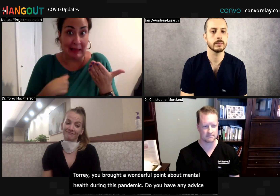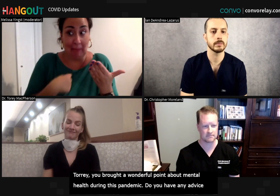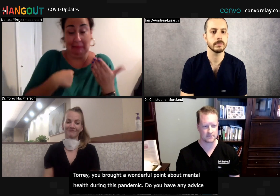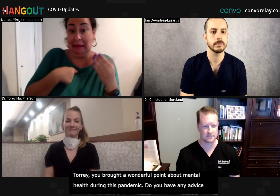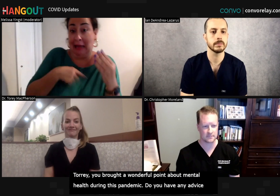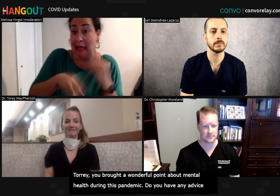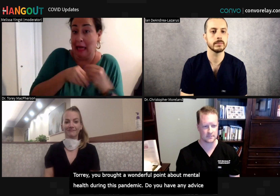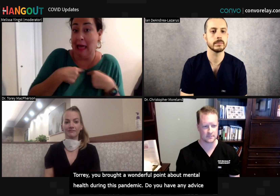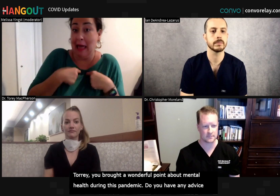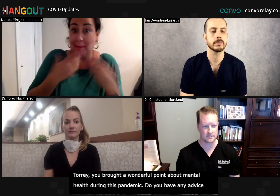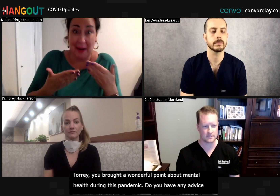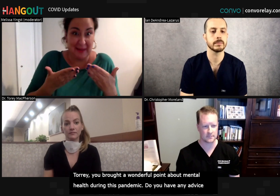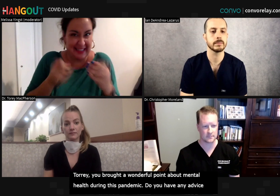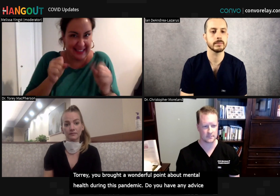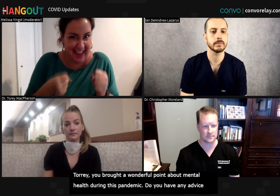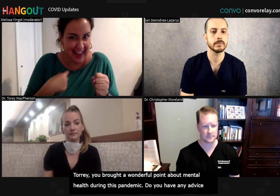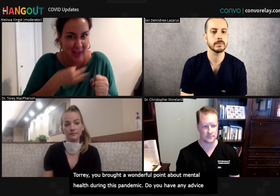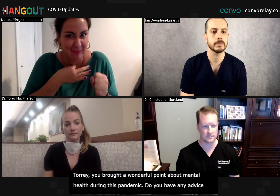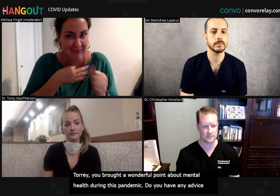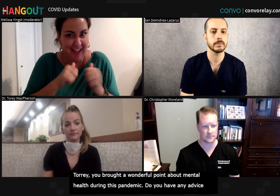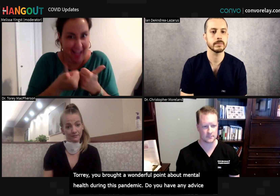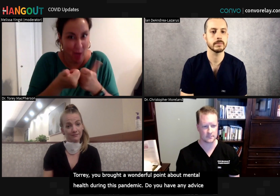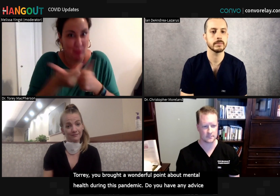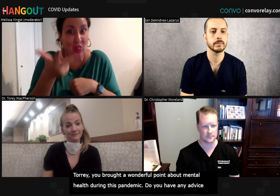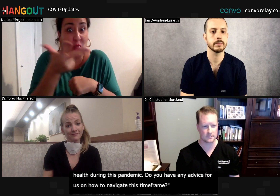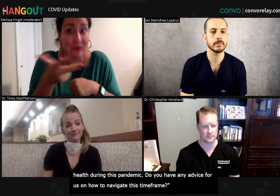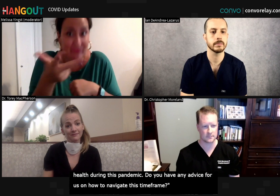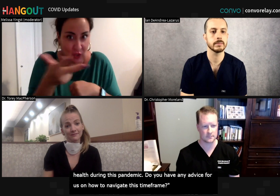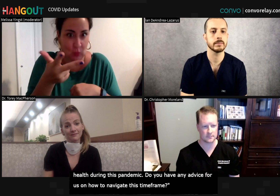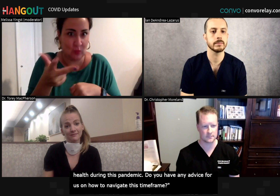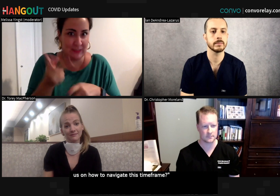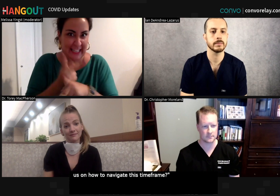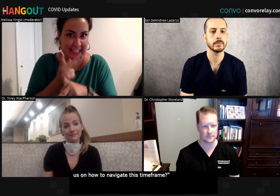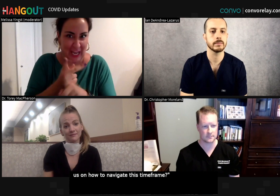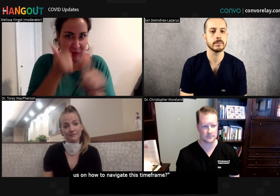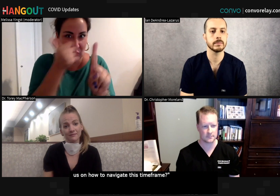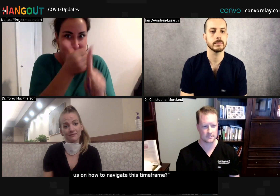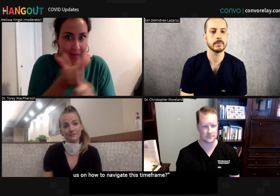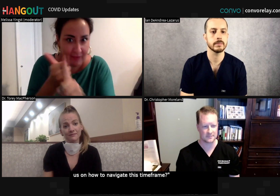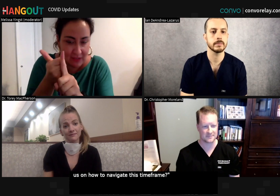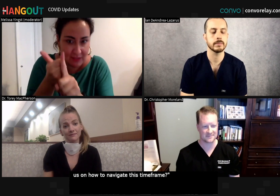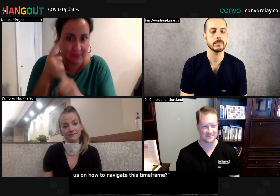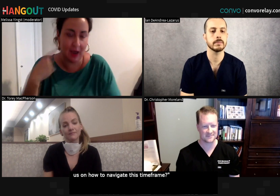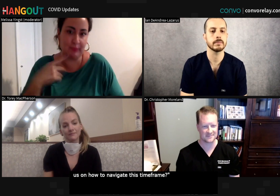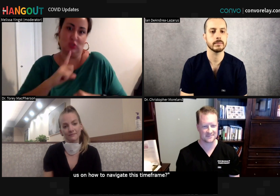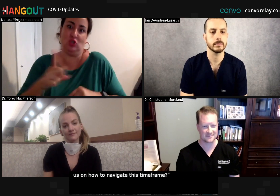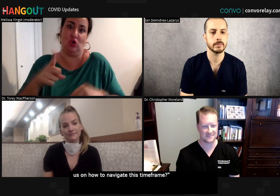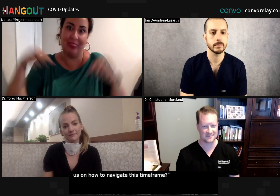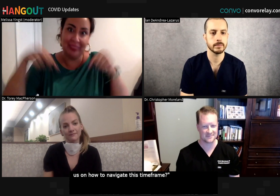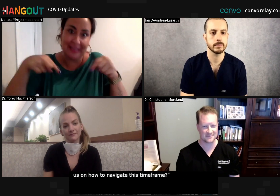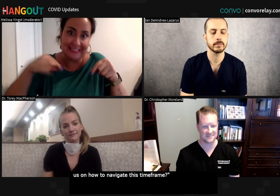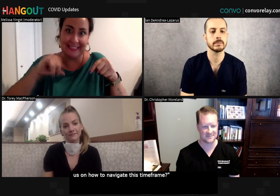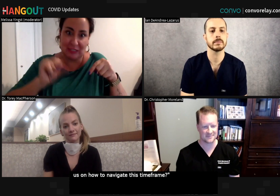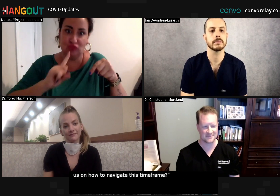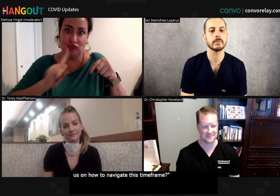frame? And maybe I could even add, I'm curious how the 3 of you take care of